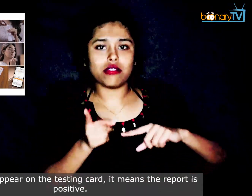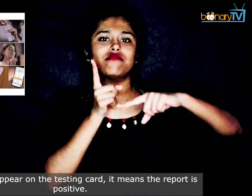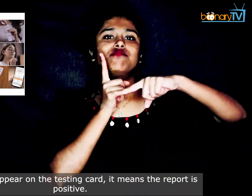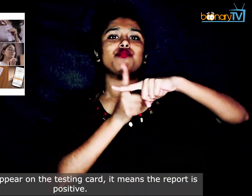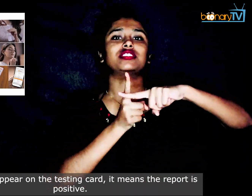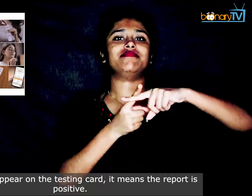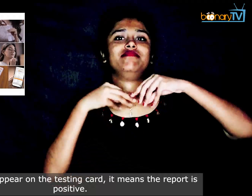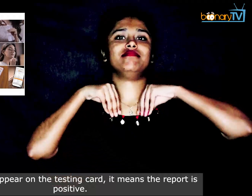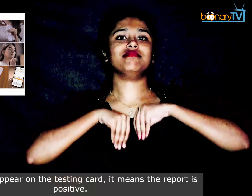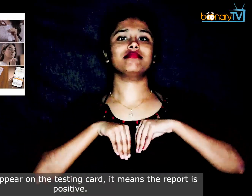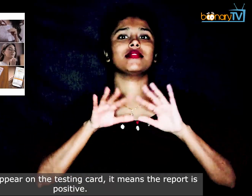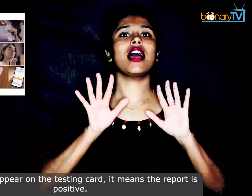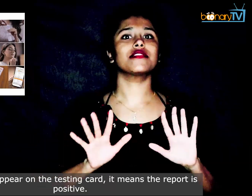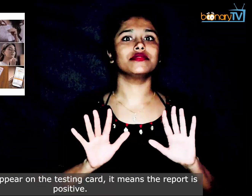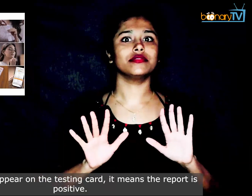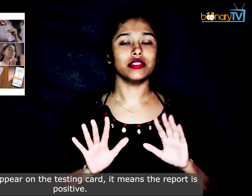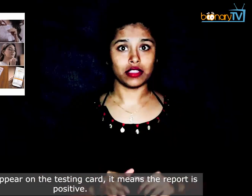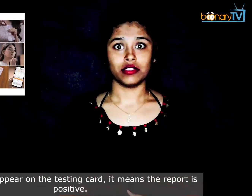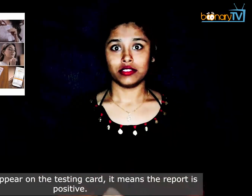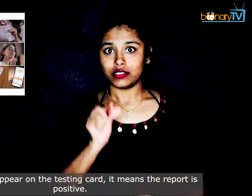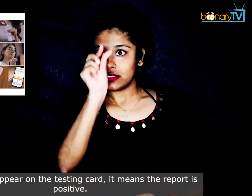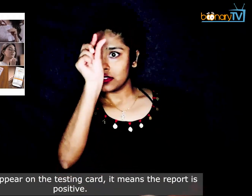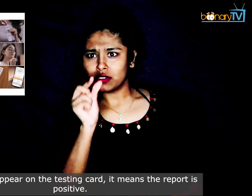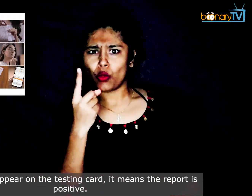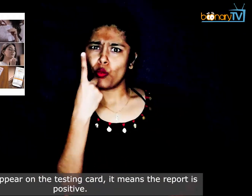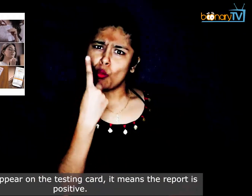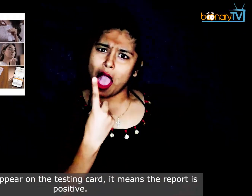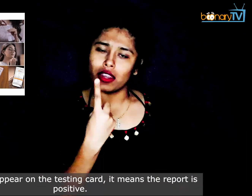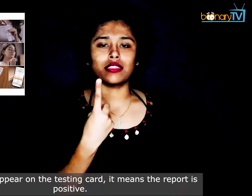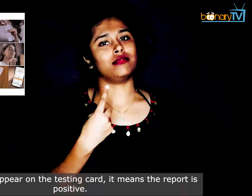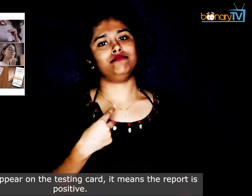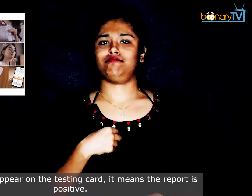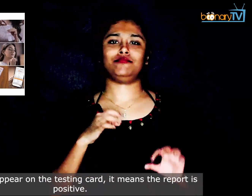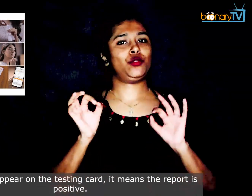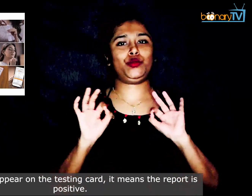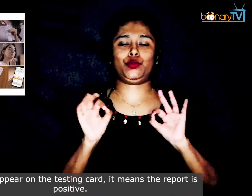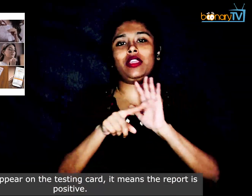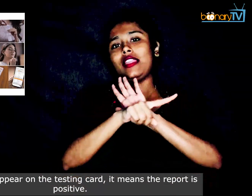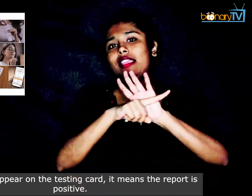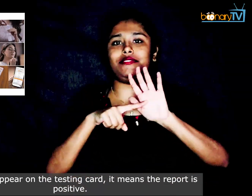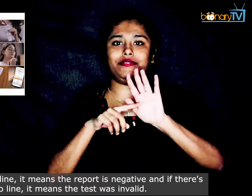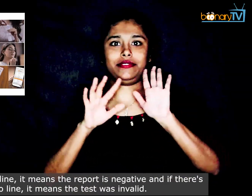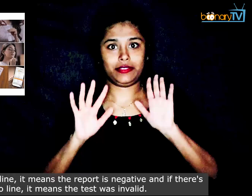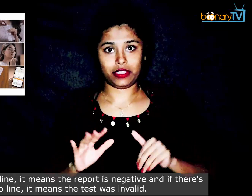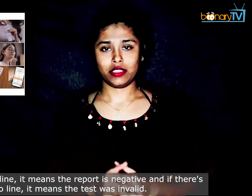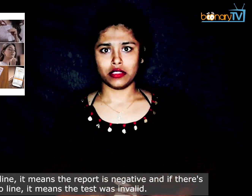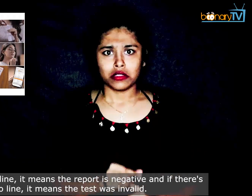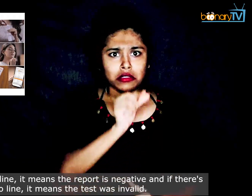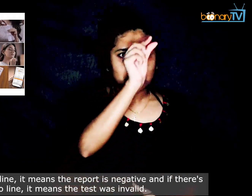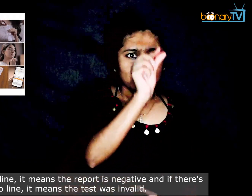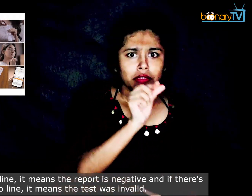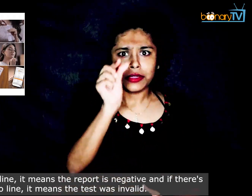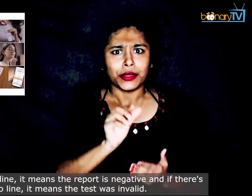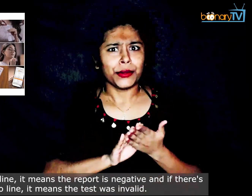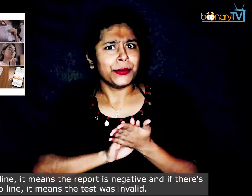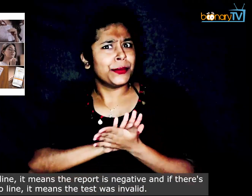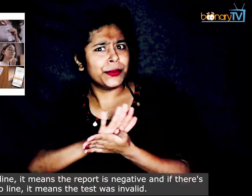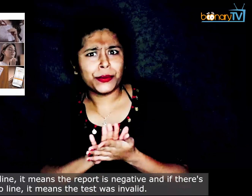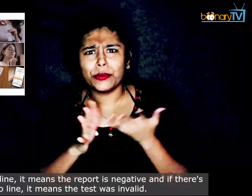If two lines appear on the testing card, it means the report is positive. If it's only one line, it means the report is